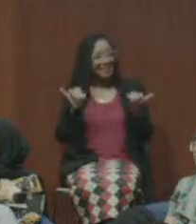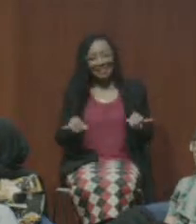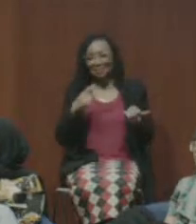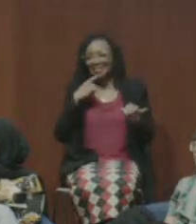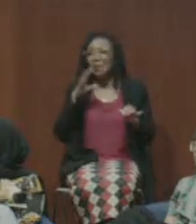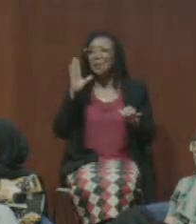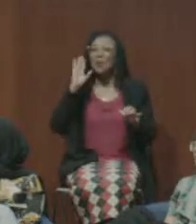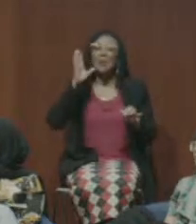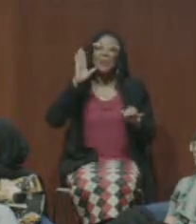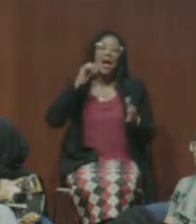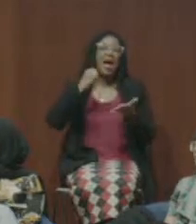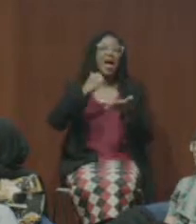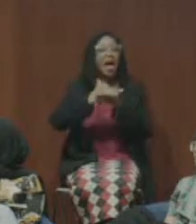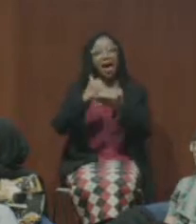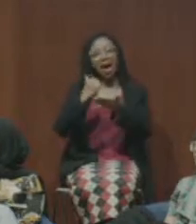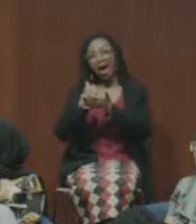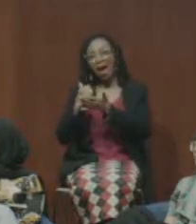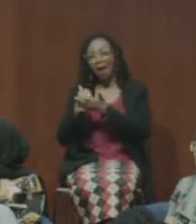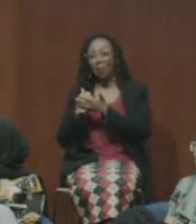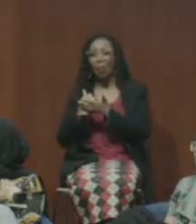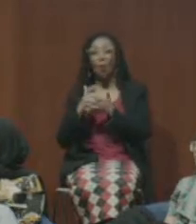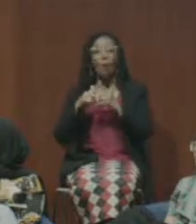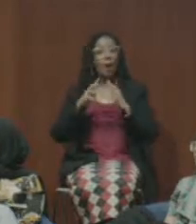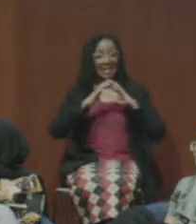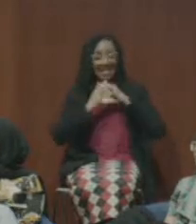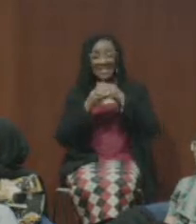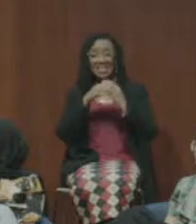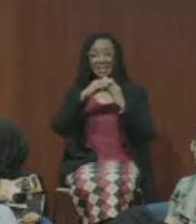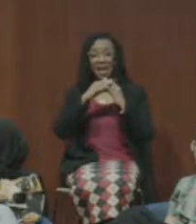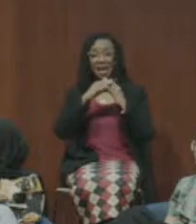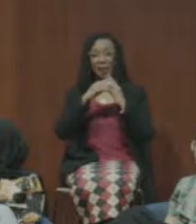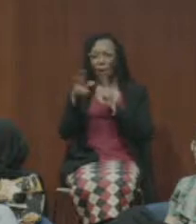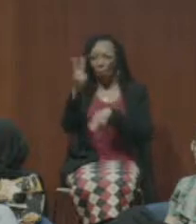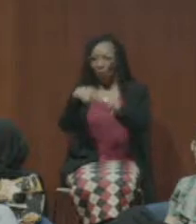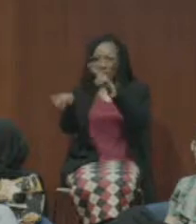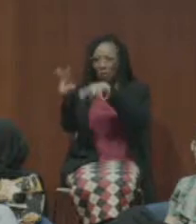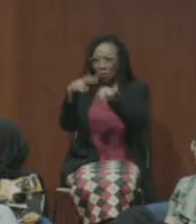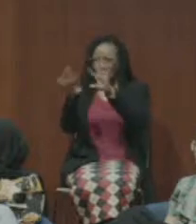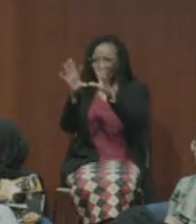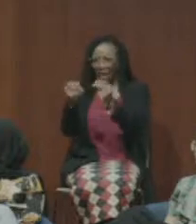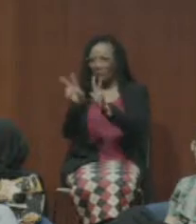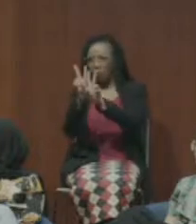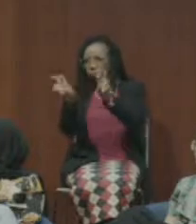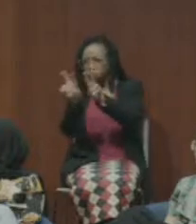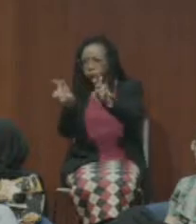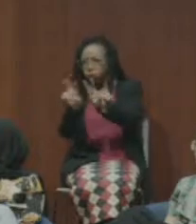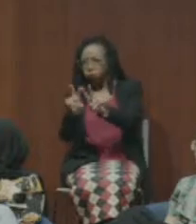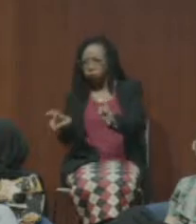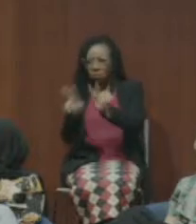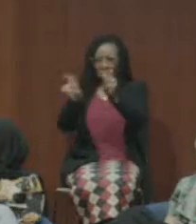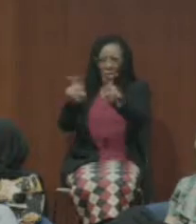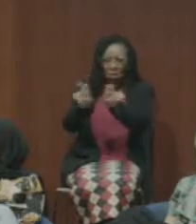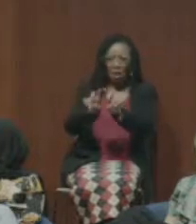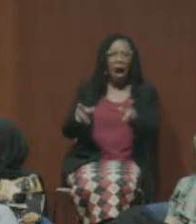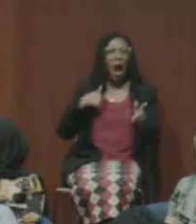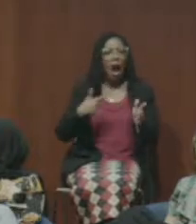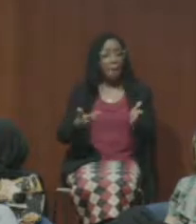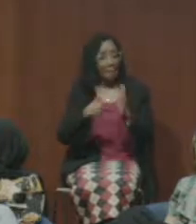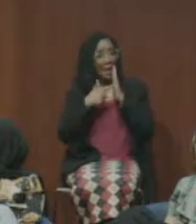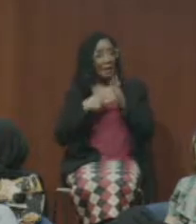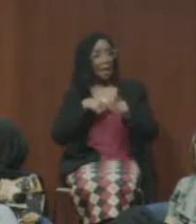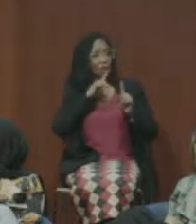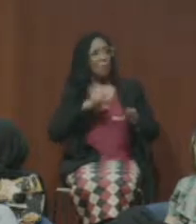or in these many systems that intersect. We surveillance families under, part of my job is to be a mandated